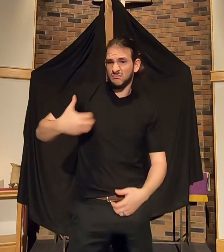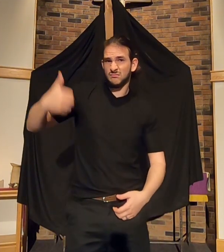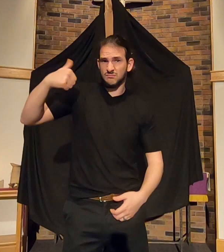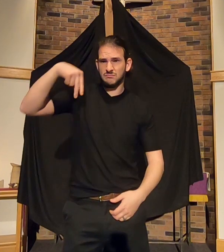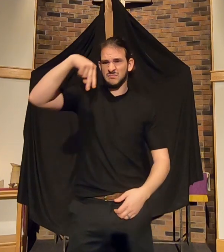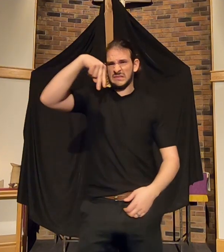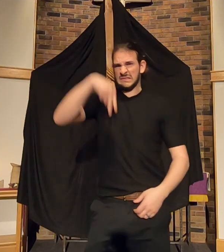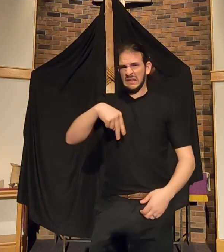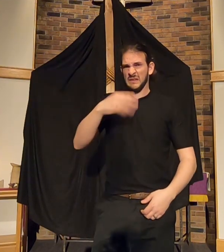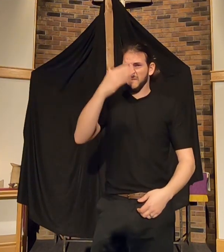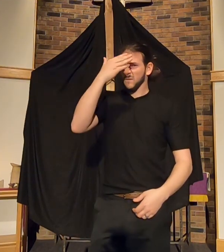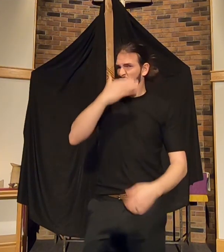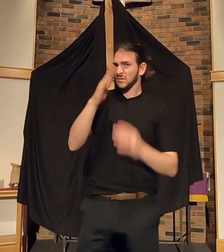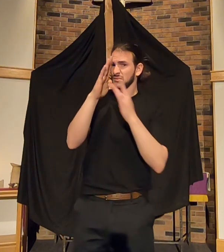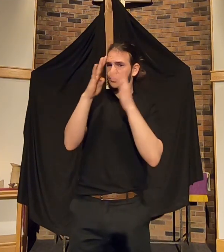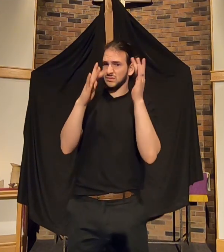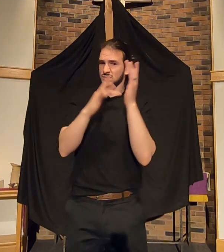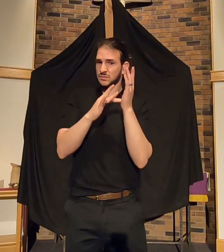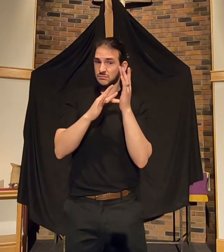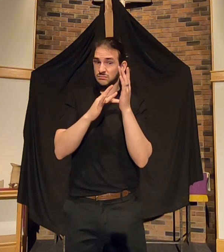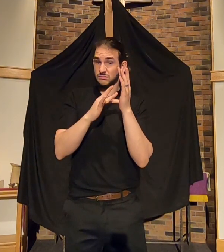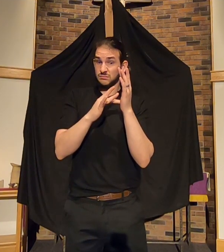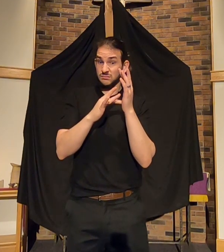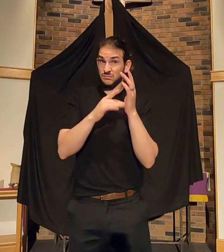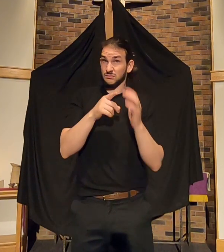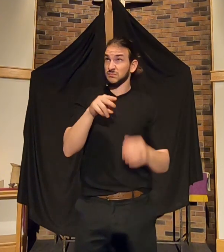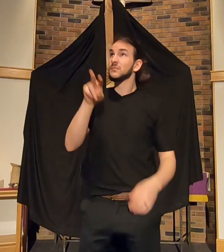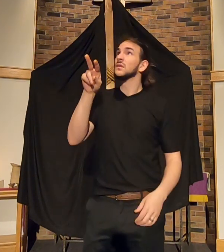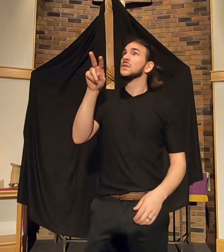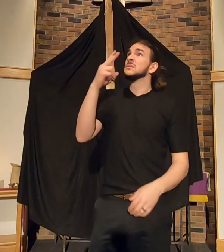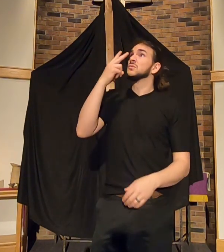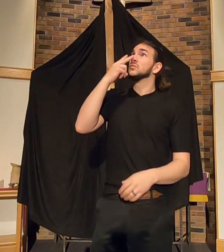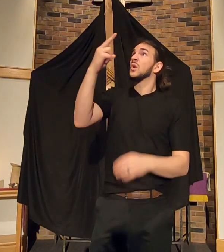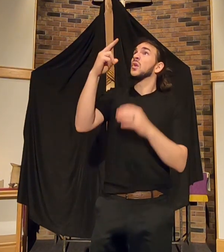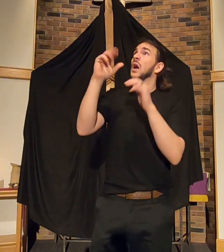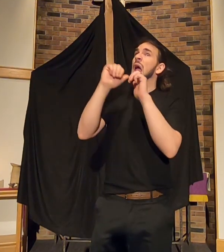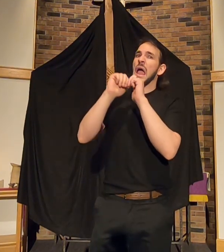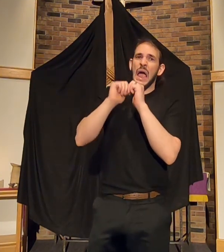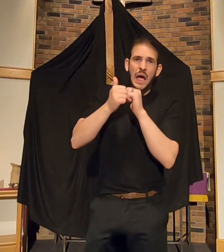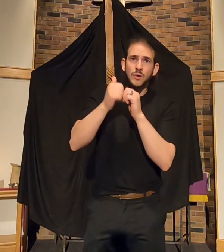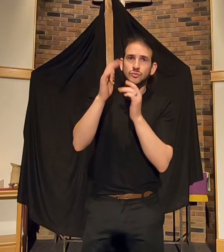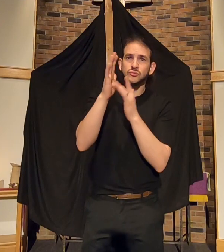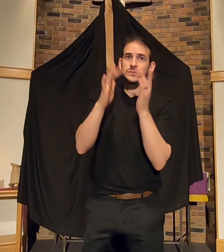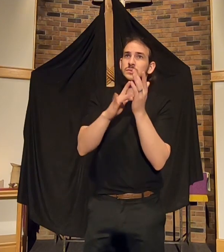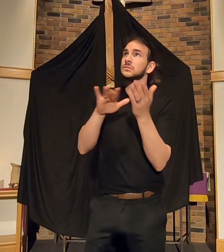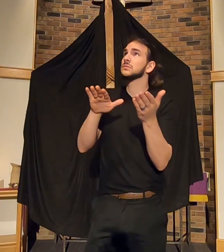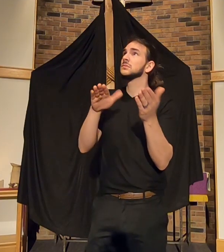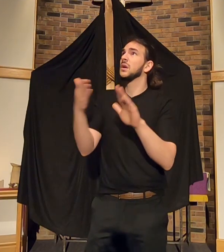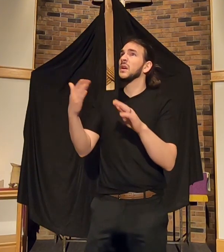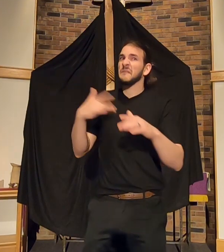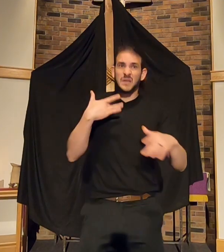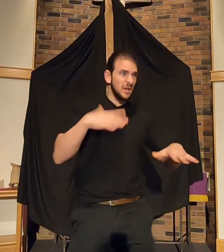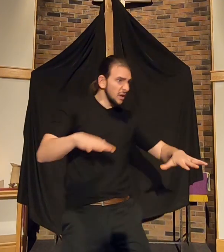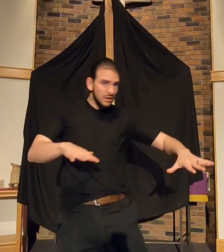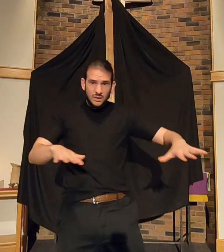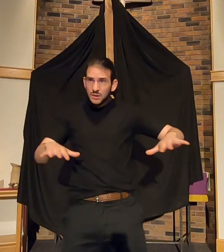A Roman army officer was standing in front of Jesus. When the officer saw how